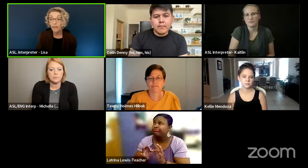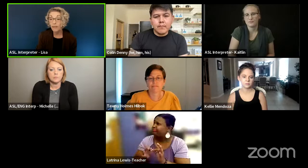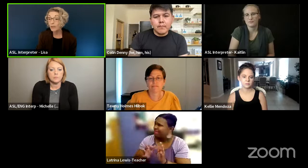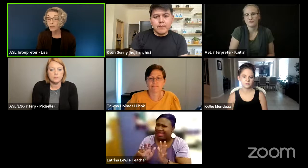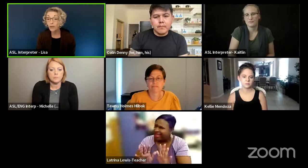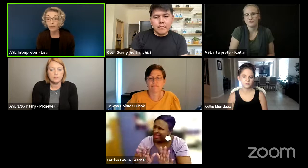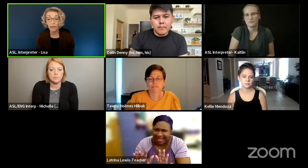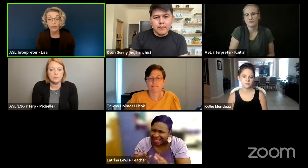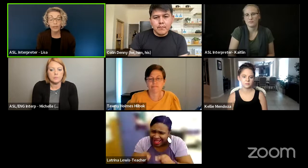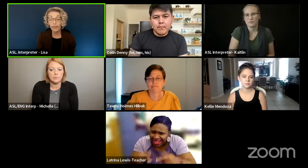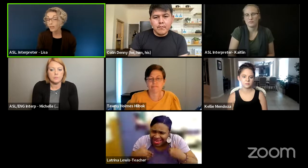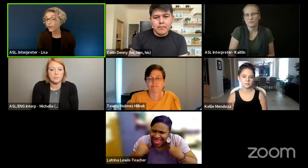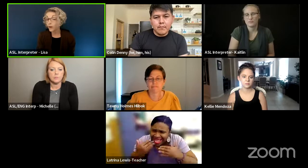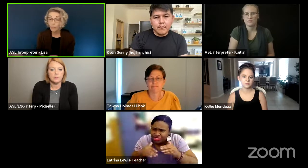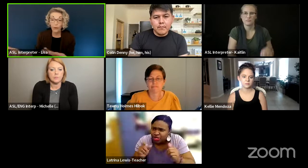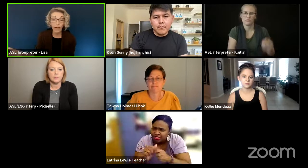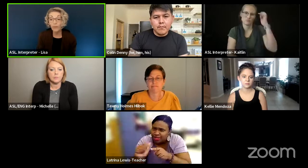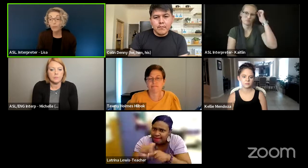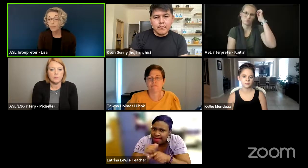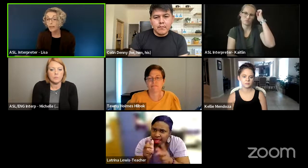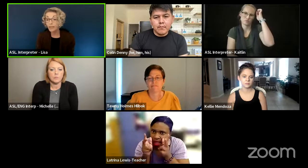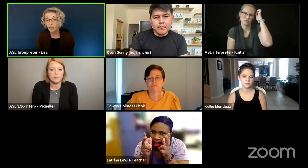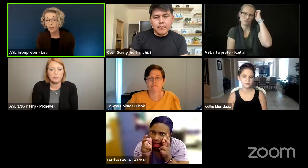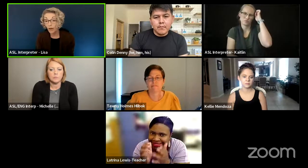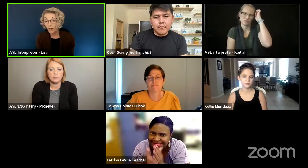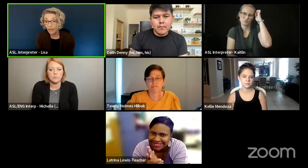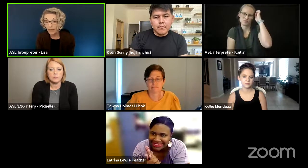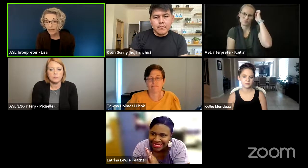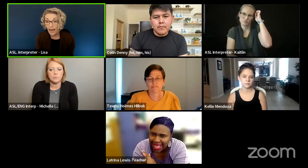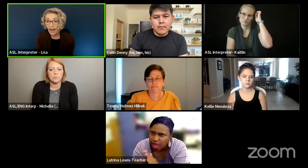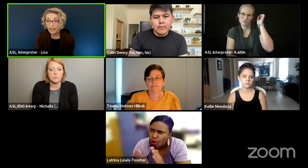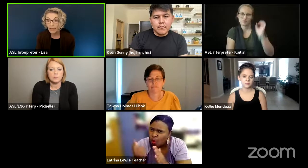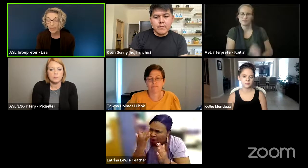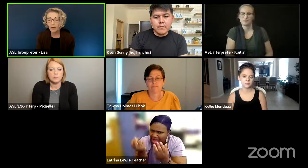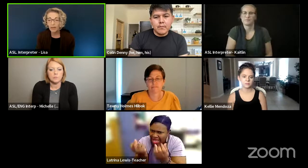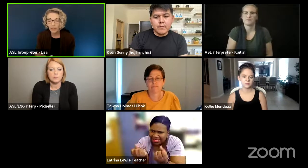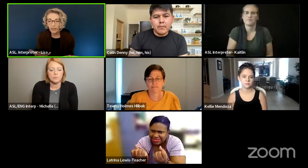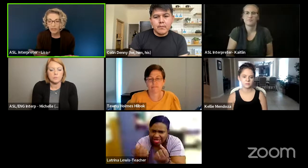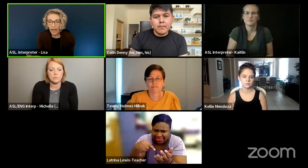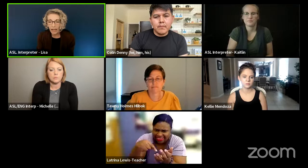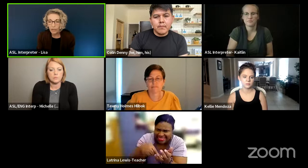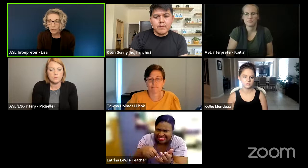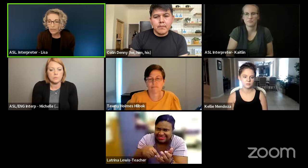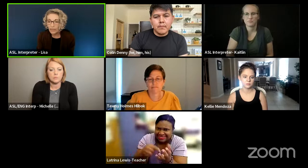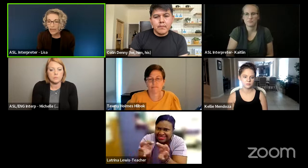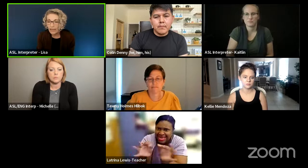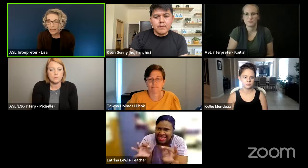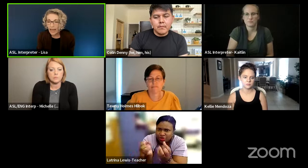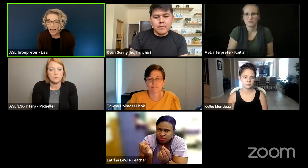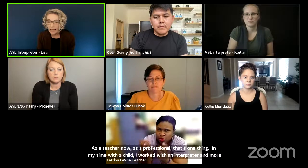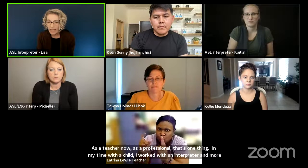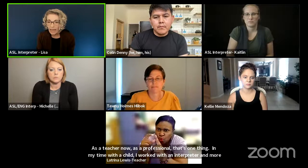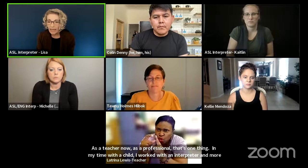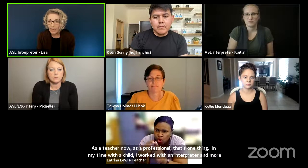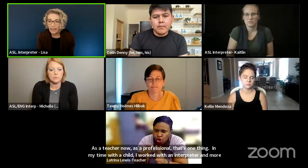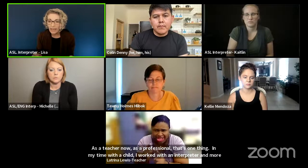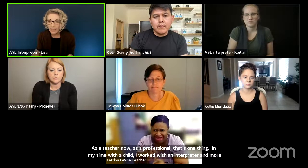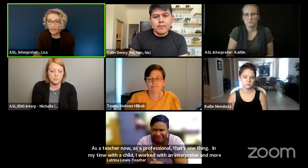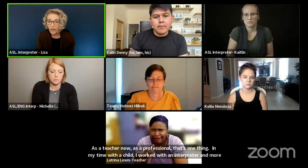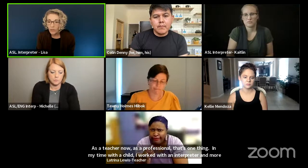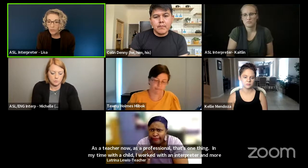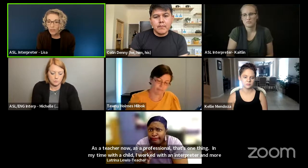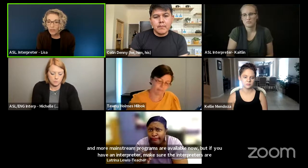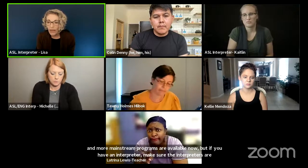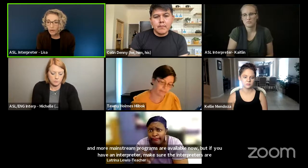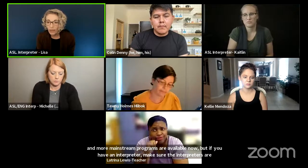children. Some interpreters just, put out the message and they don't really connect. But the child is really taking that in. This